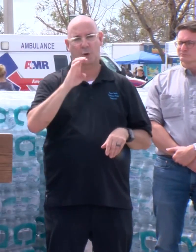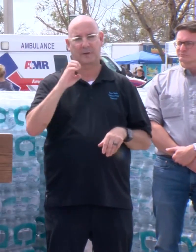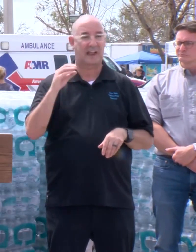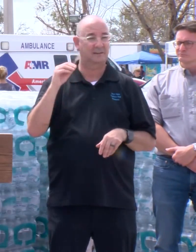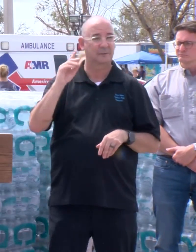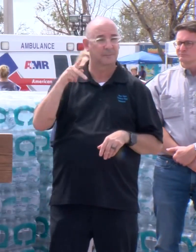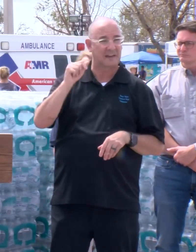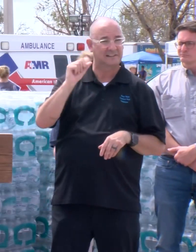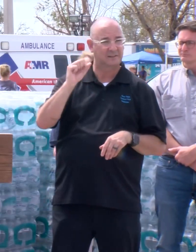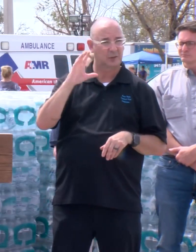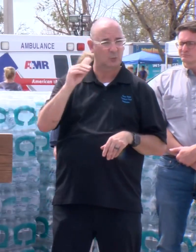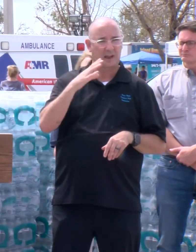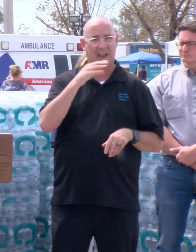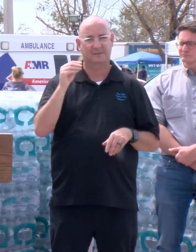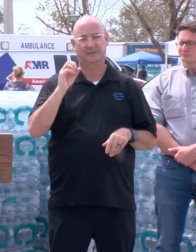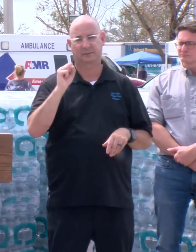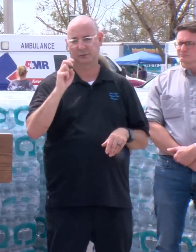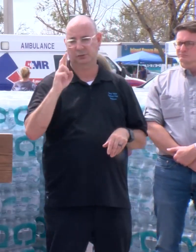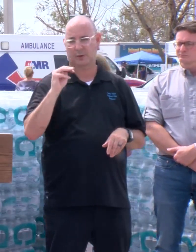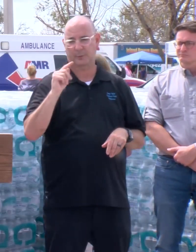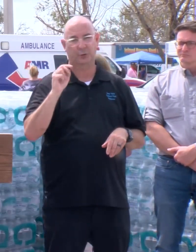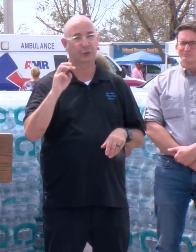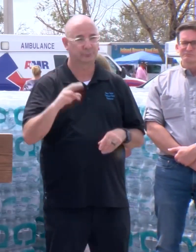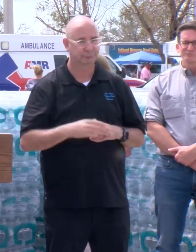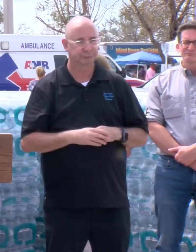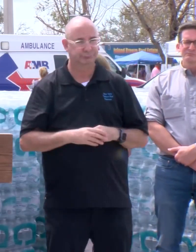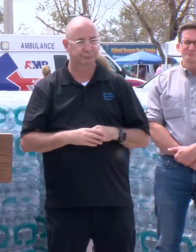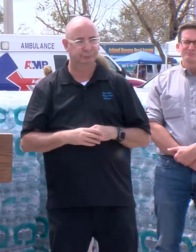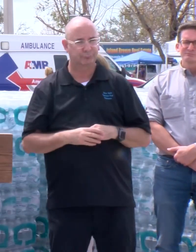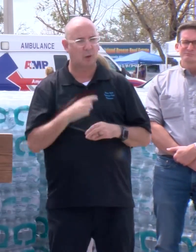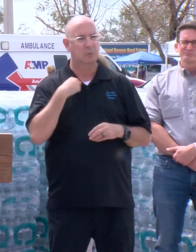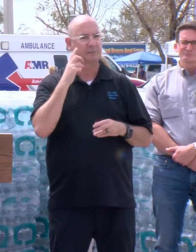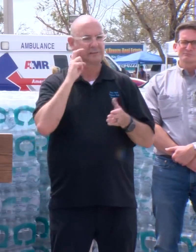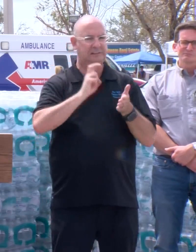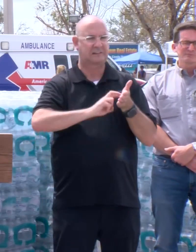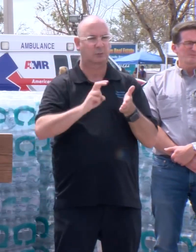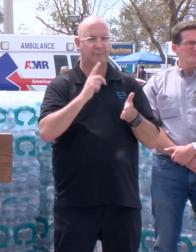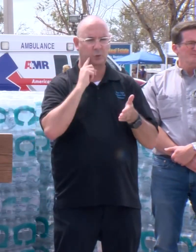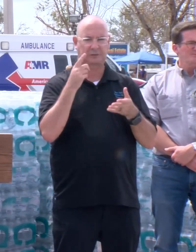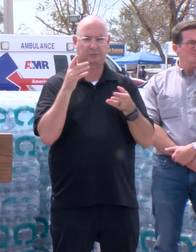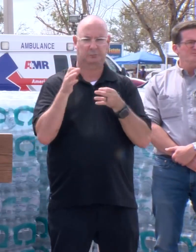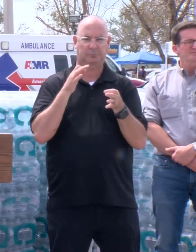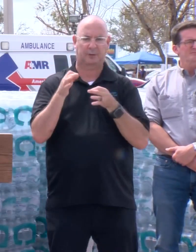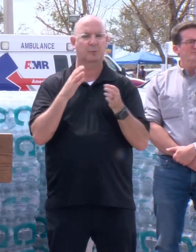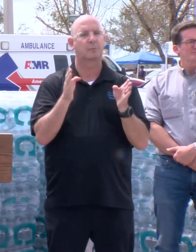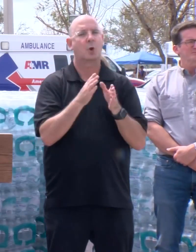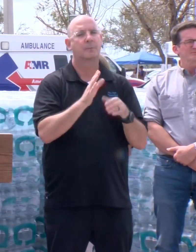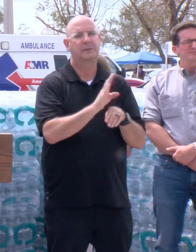on those small business loans. I want to emphasize to residents that FEMA individual assistance